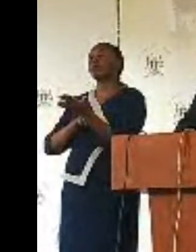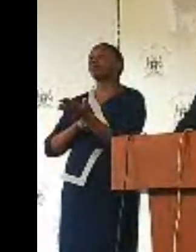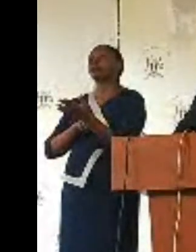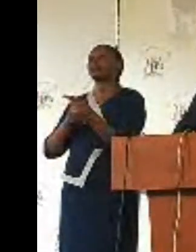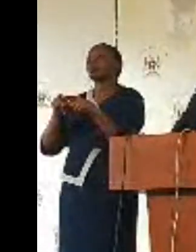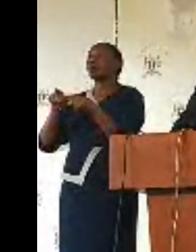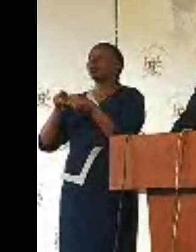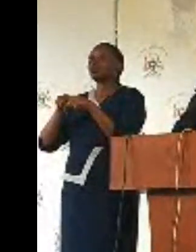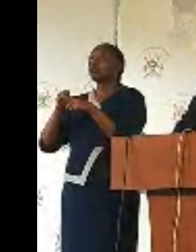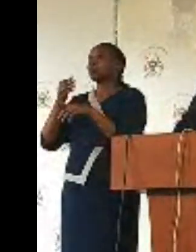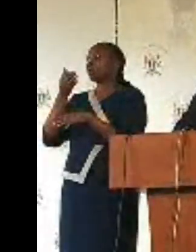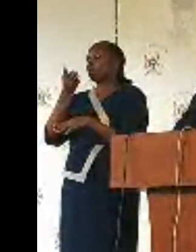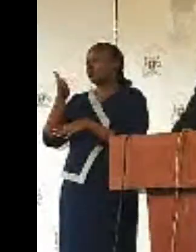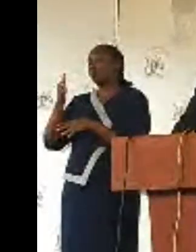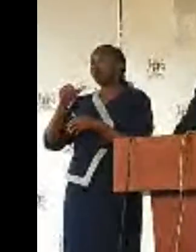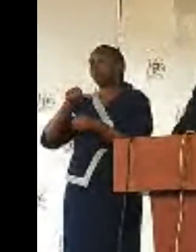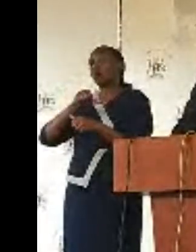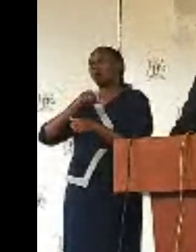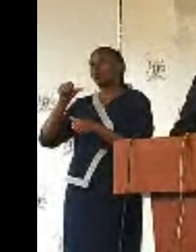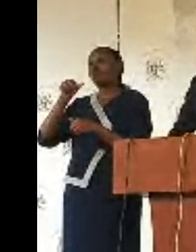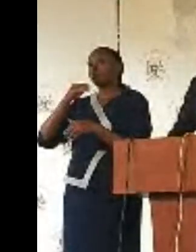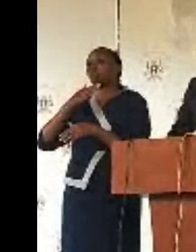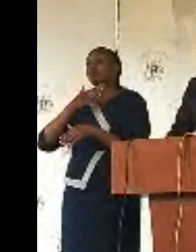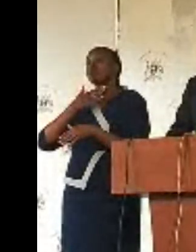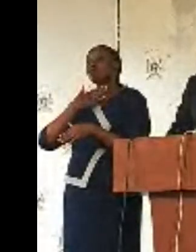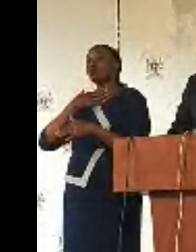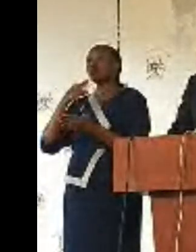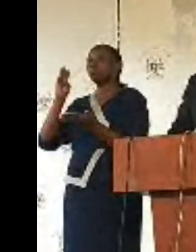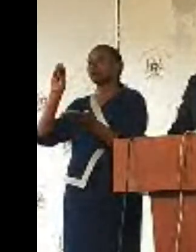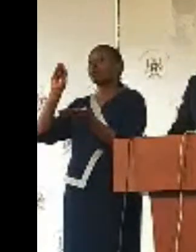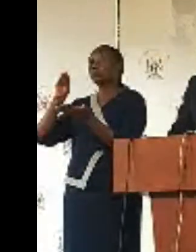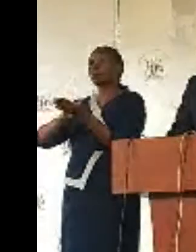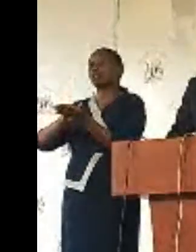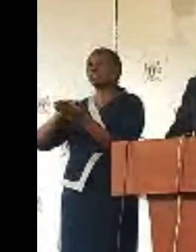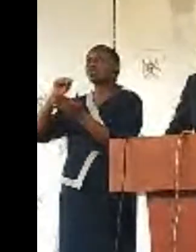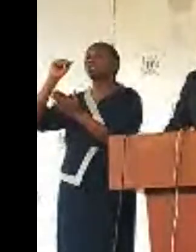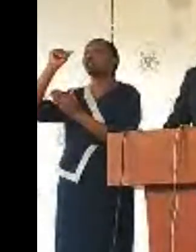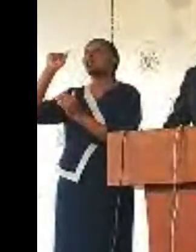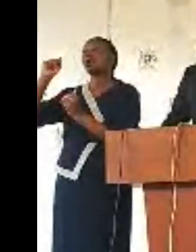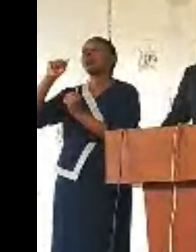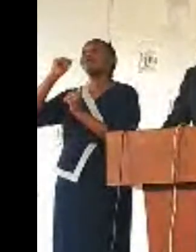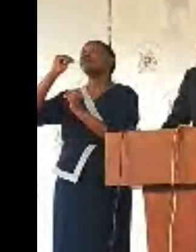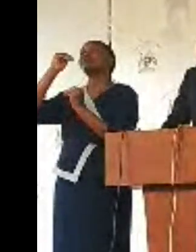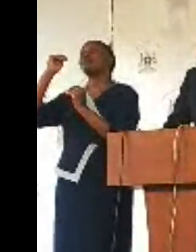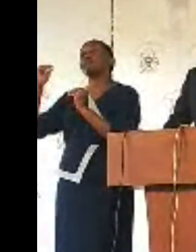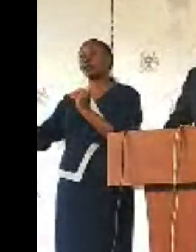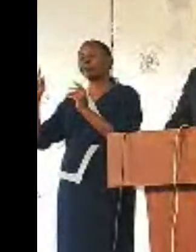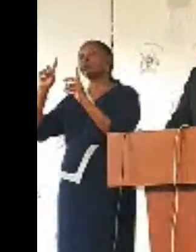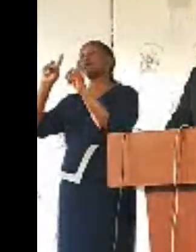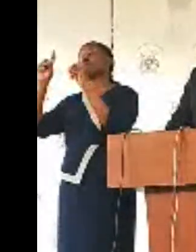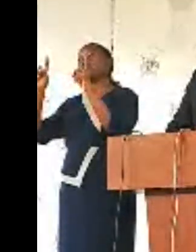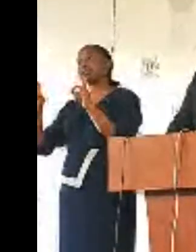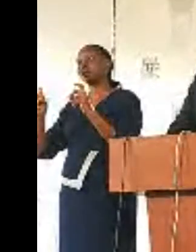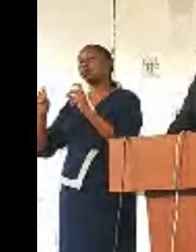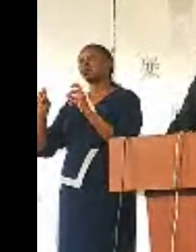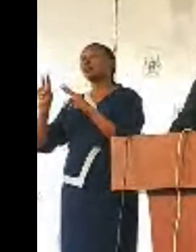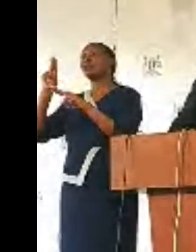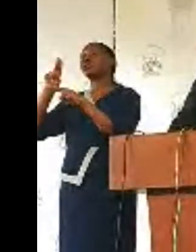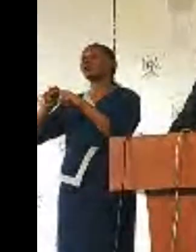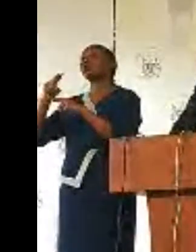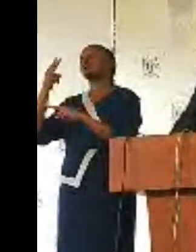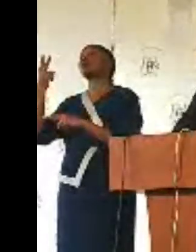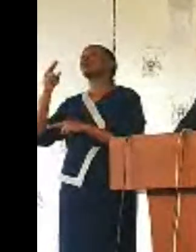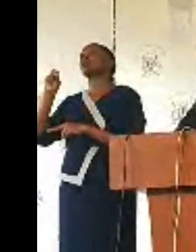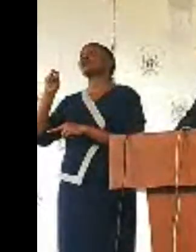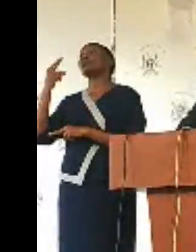There may be those that wish to repeat the UACE examination. They did it in